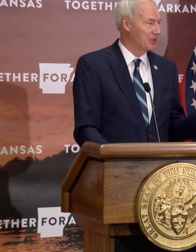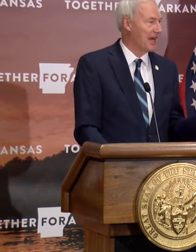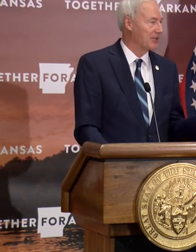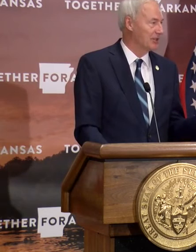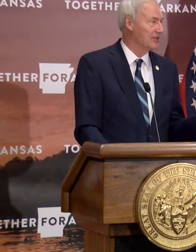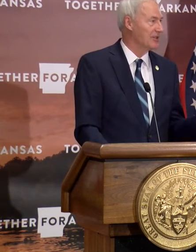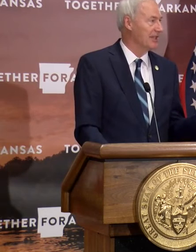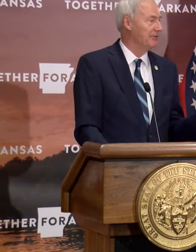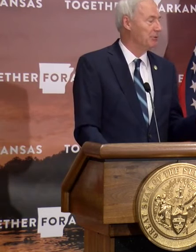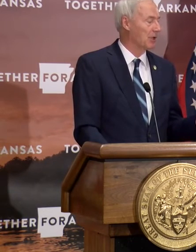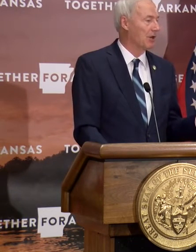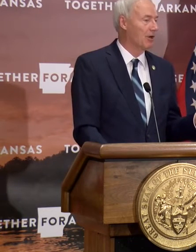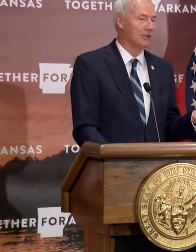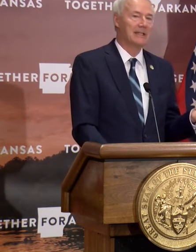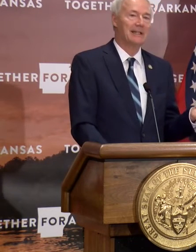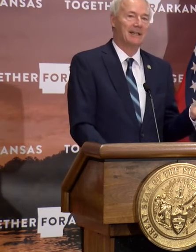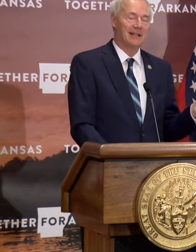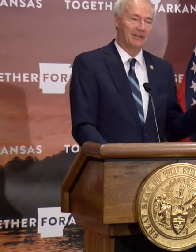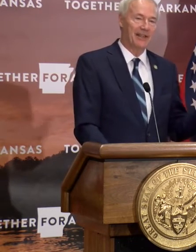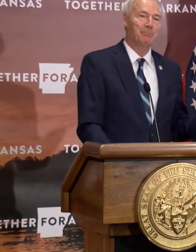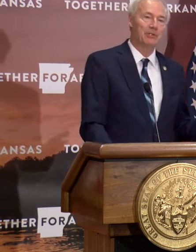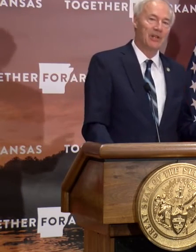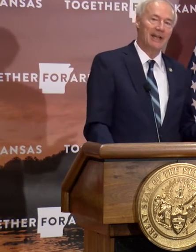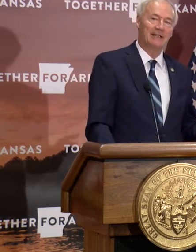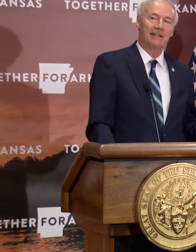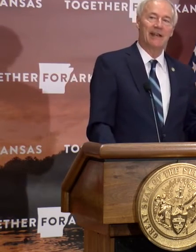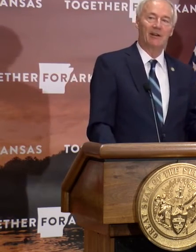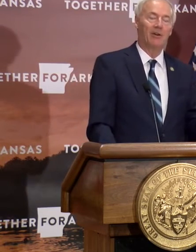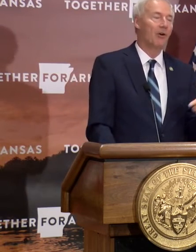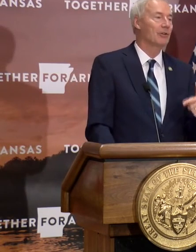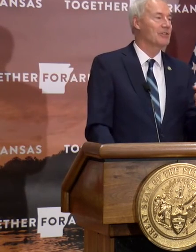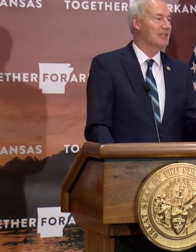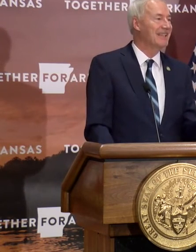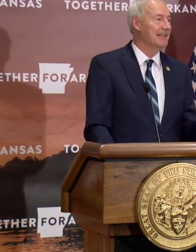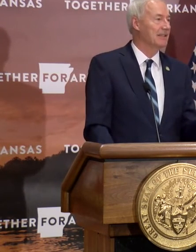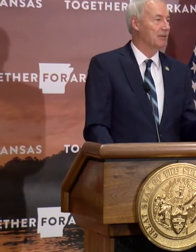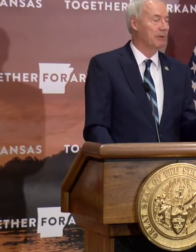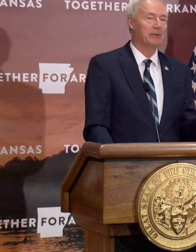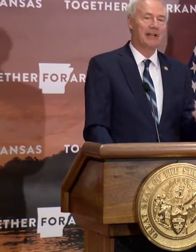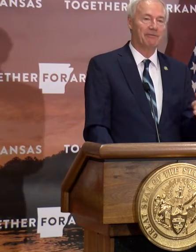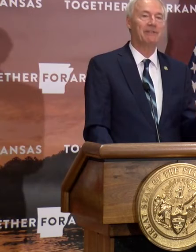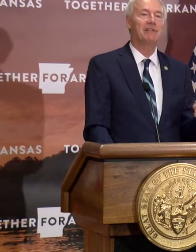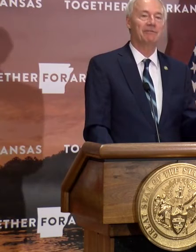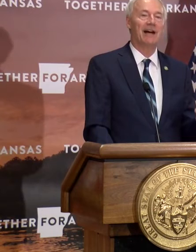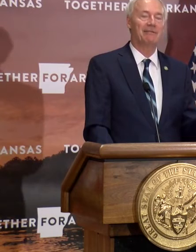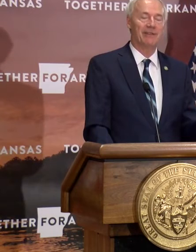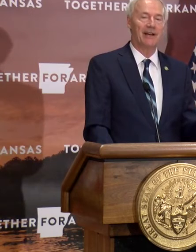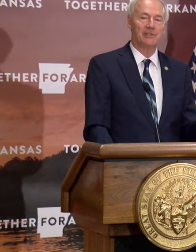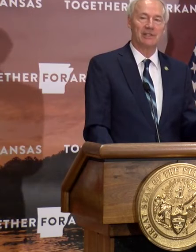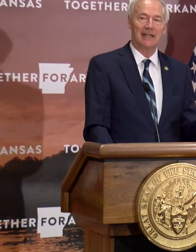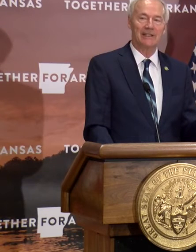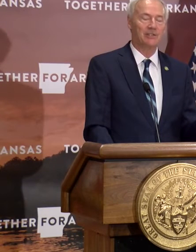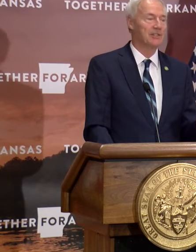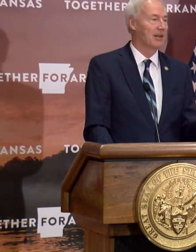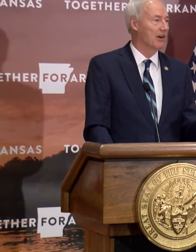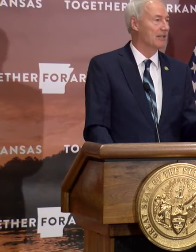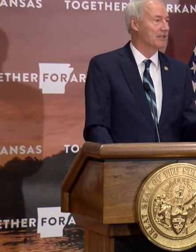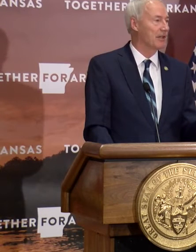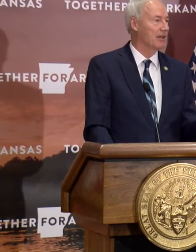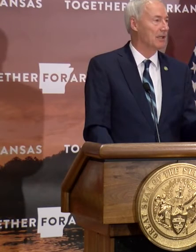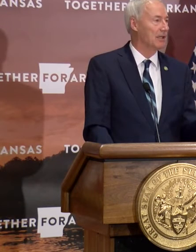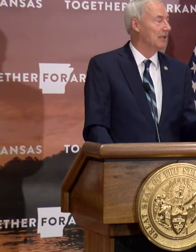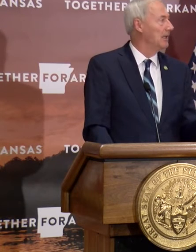UAMS projections, and if you recall, they projected that on August 10th that we would have 55,000 cases